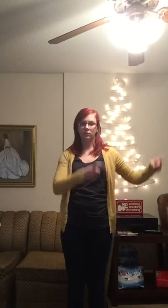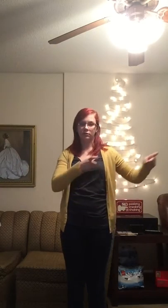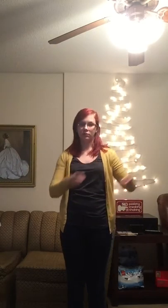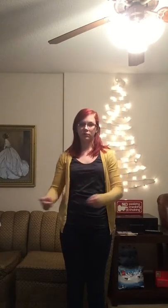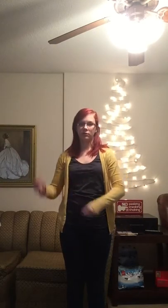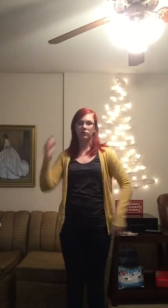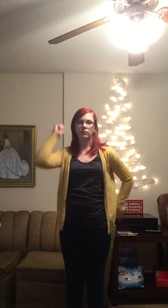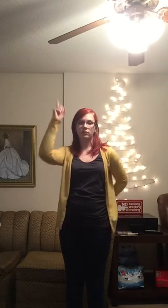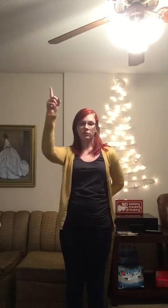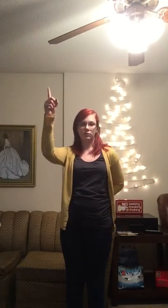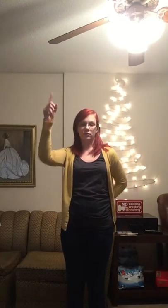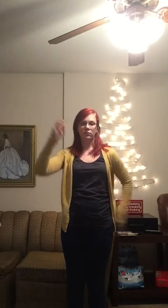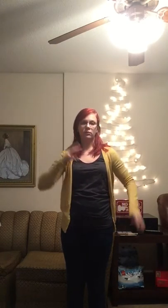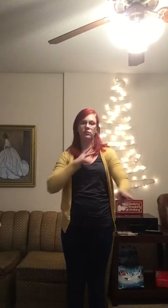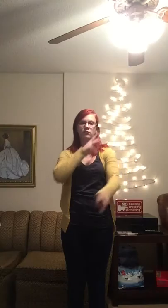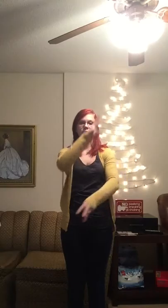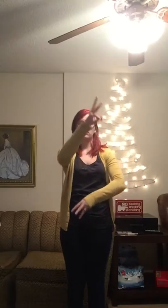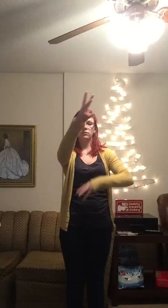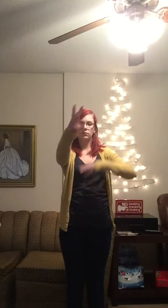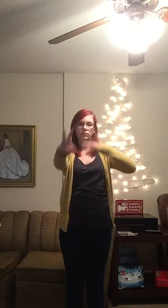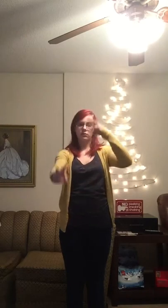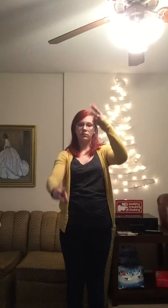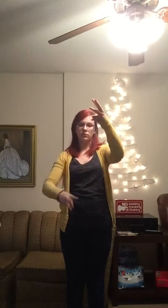earth.